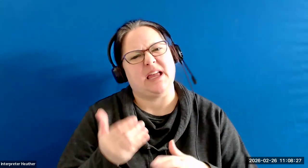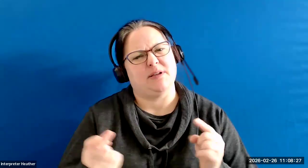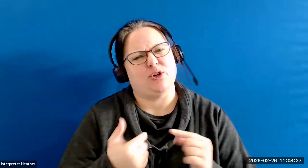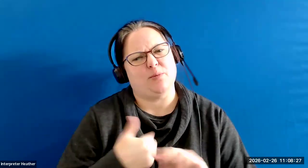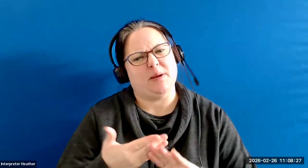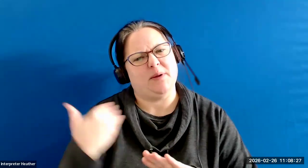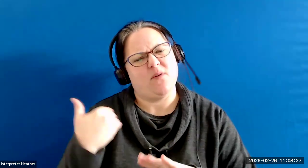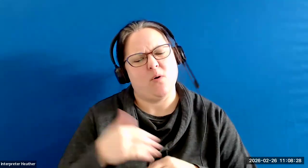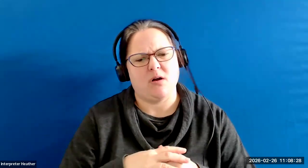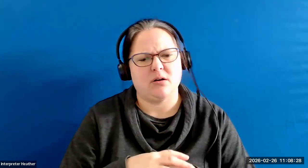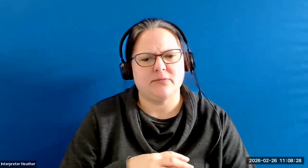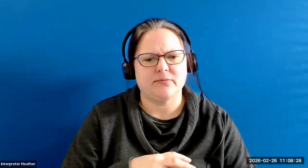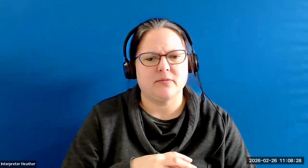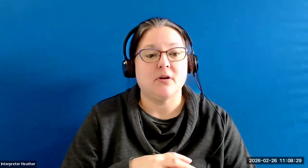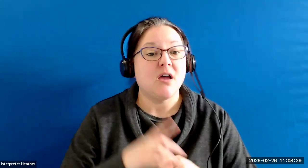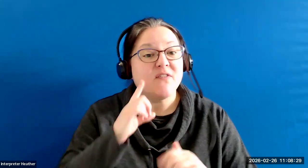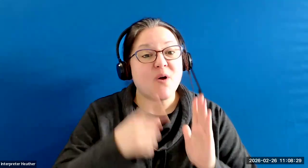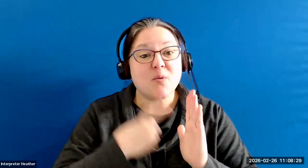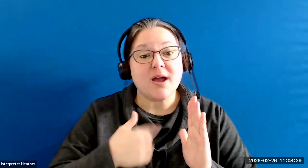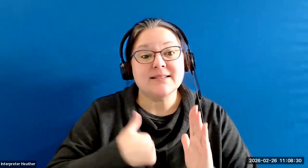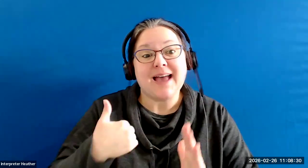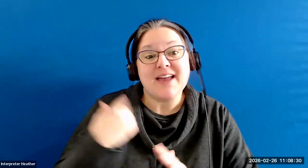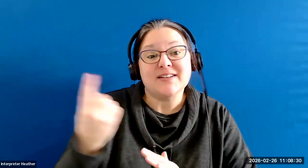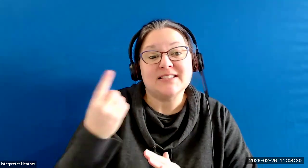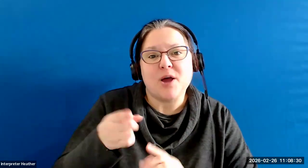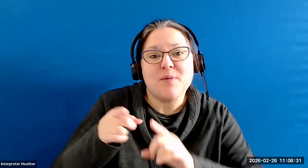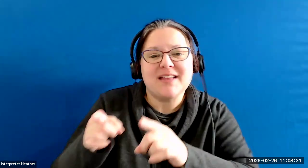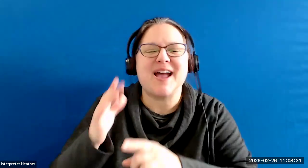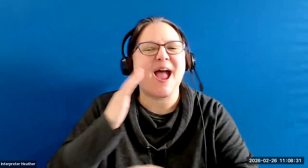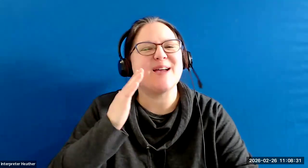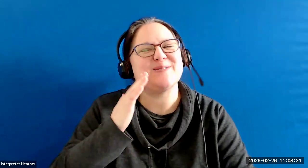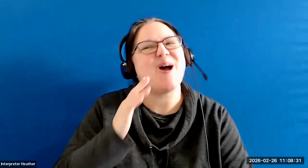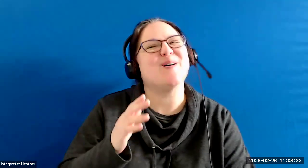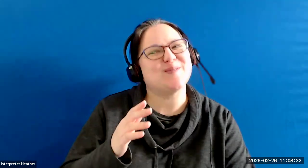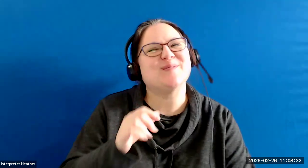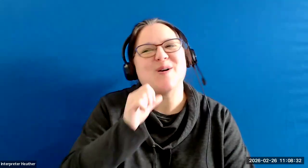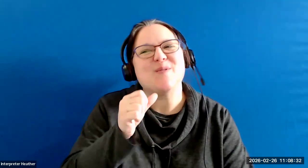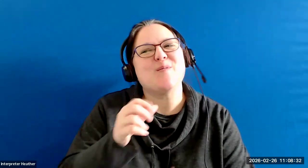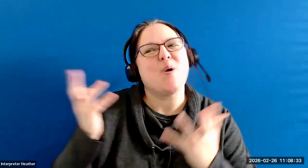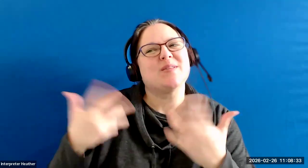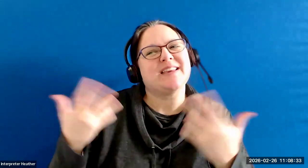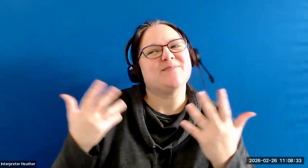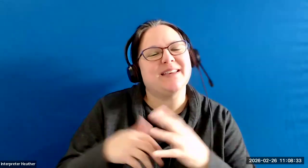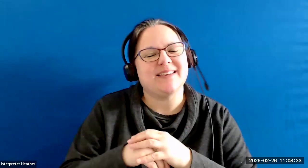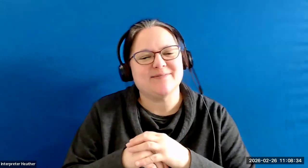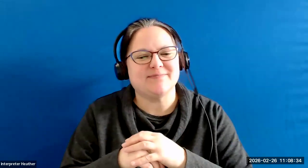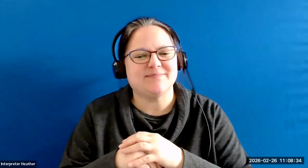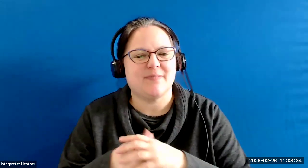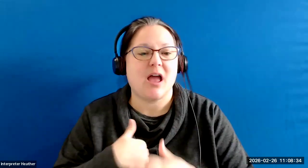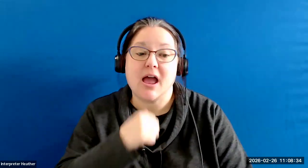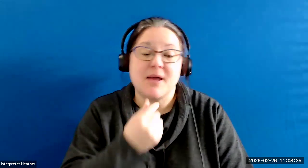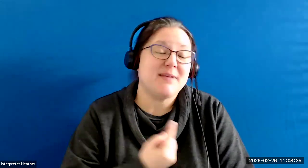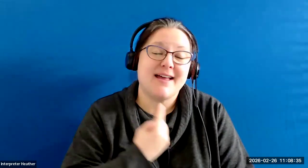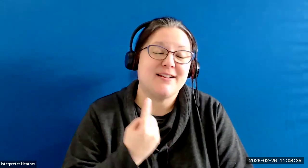before. For once I have someone I don't want to hurt me, I'm not